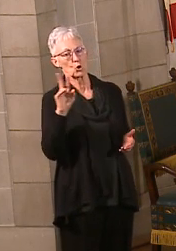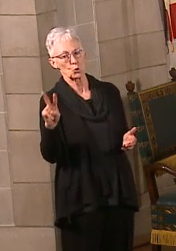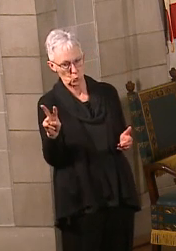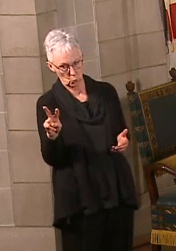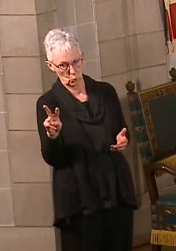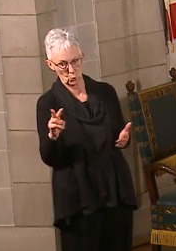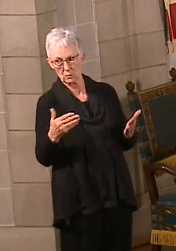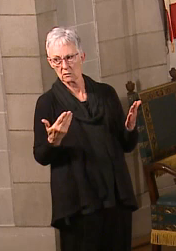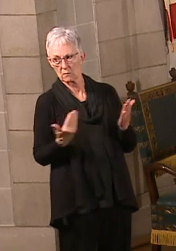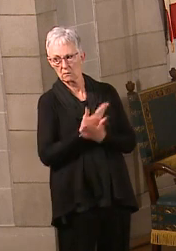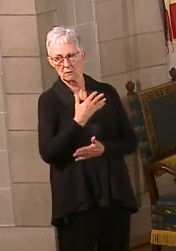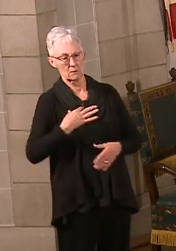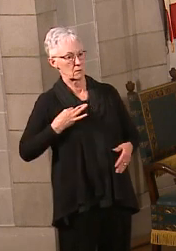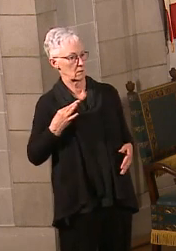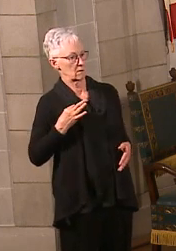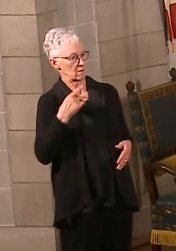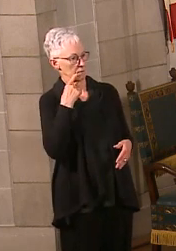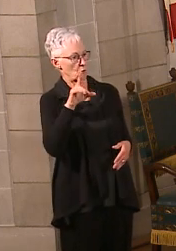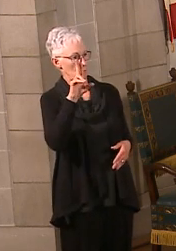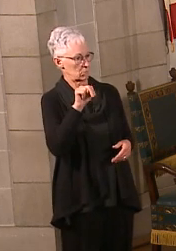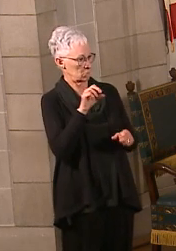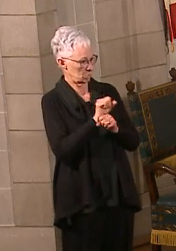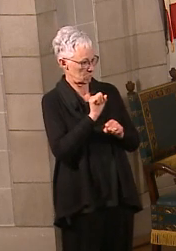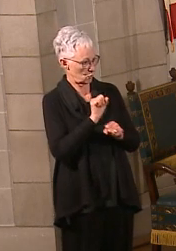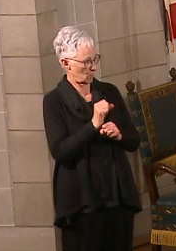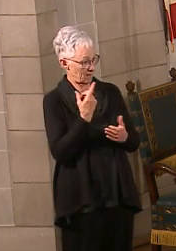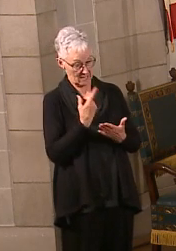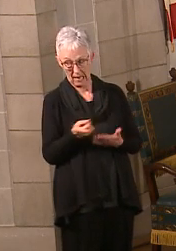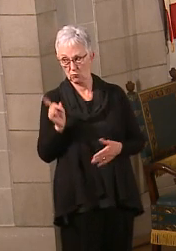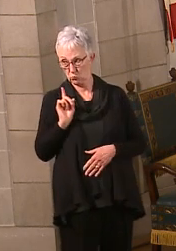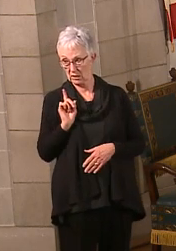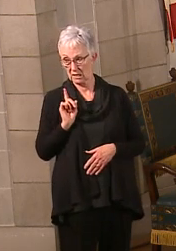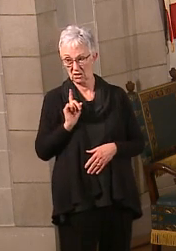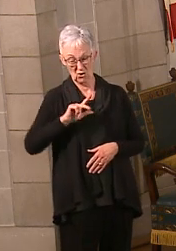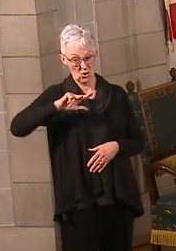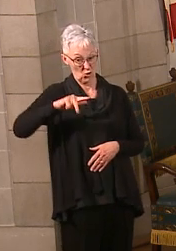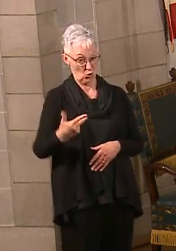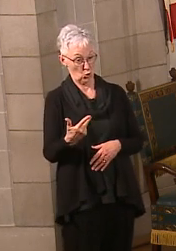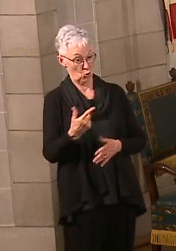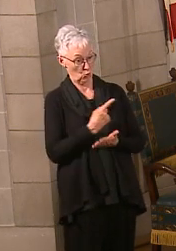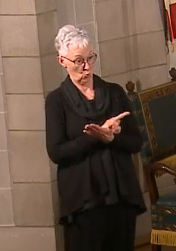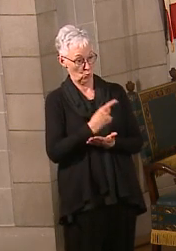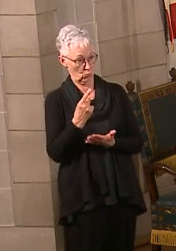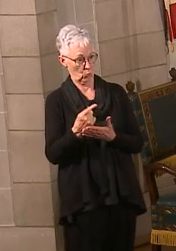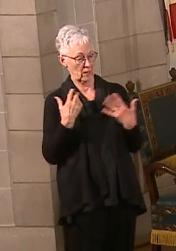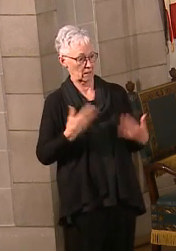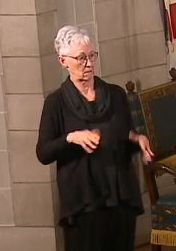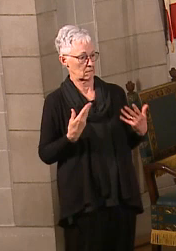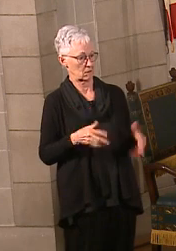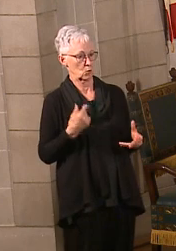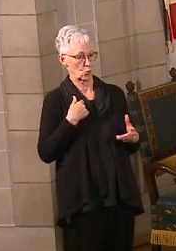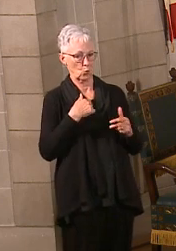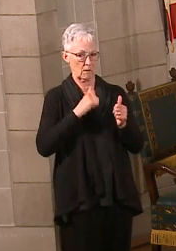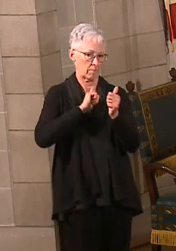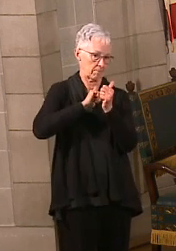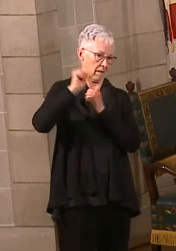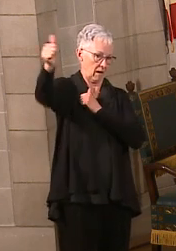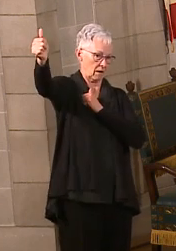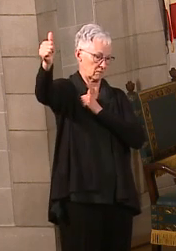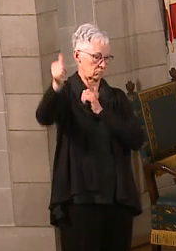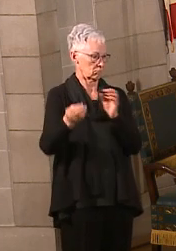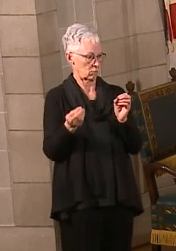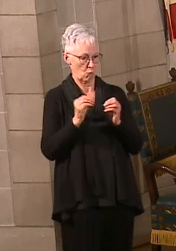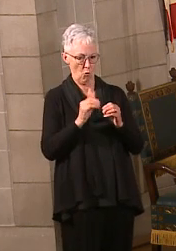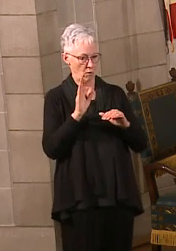new applications for unemployment last week. That, again, is a third week in a row that we've got a new record. So we continue to see that the state is being impacted